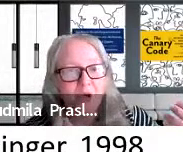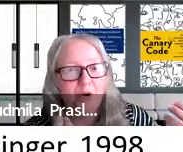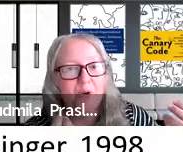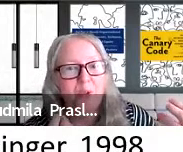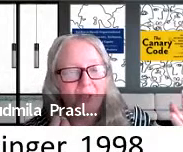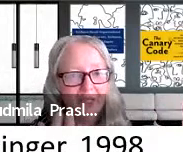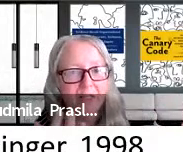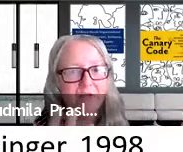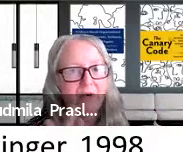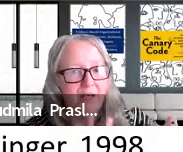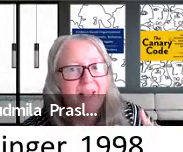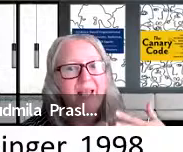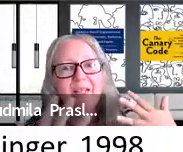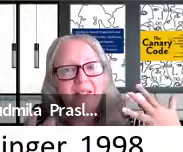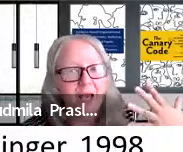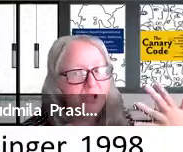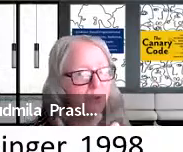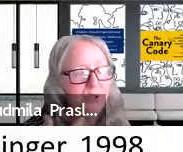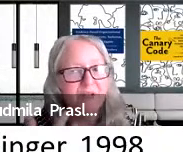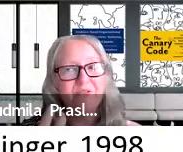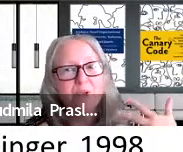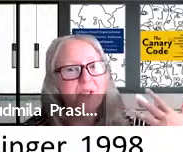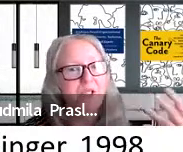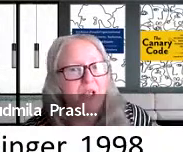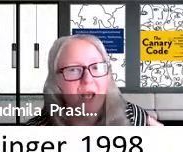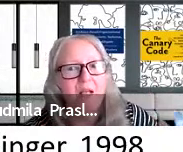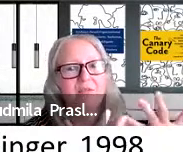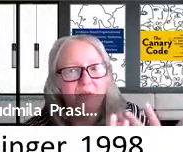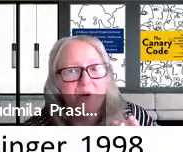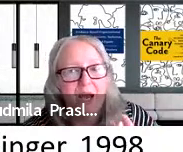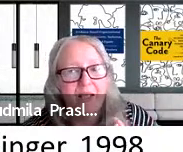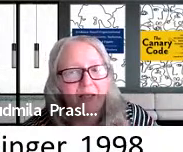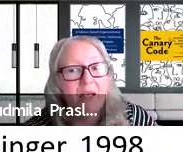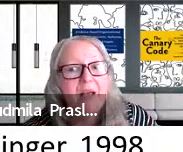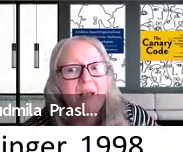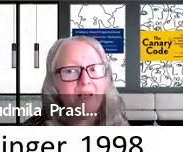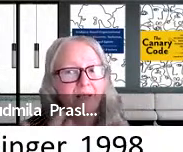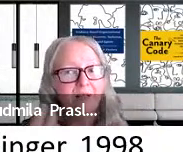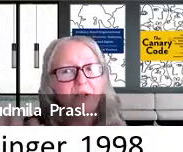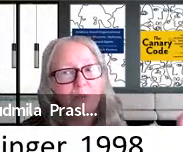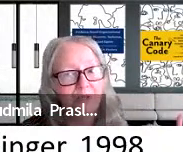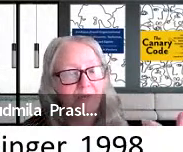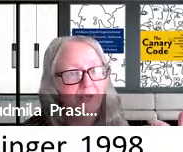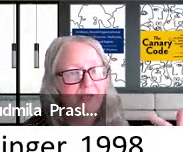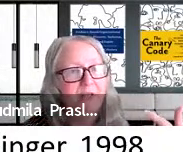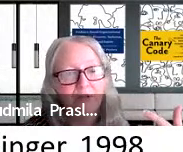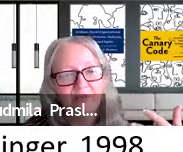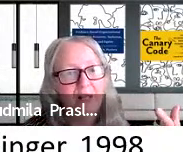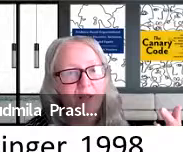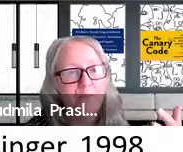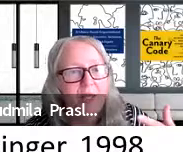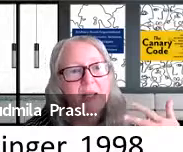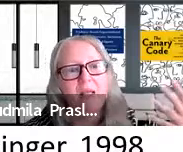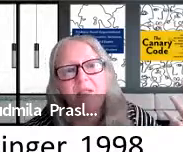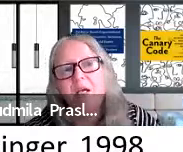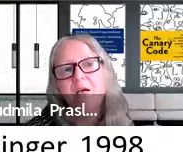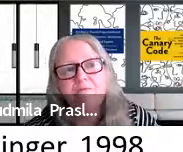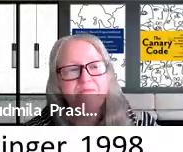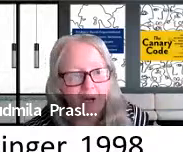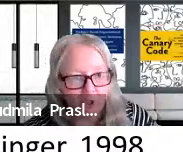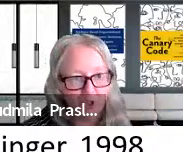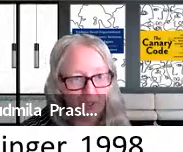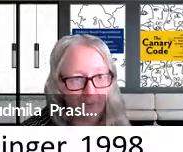as the term to identify as natural diversity and variety in human neurodevelopment